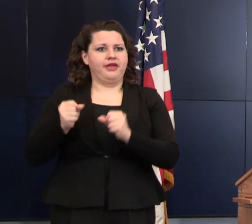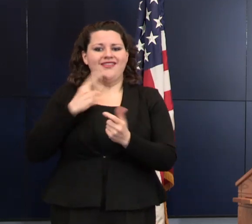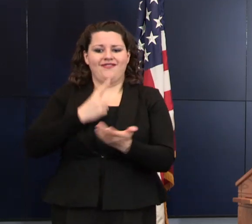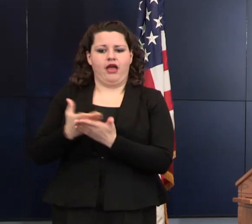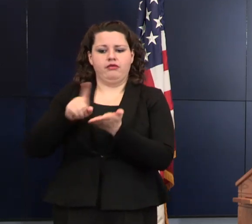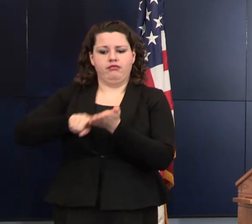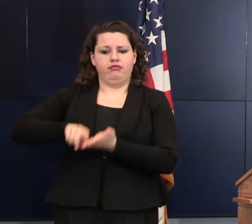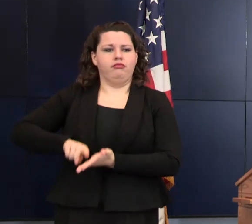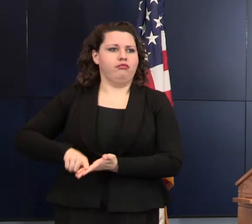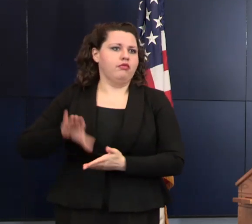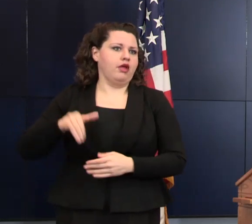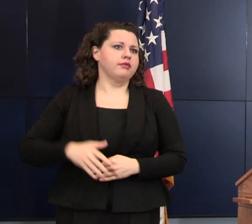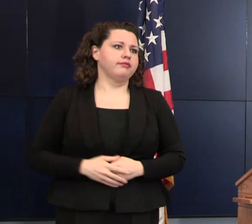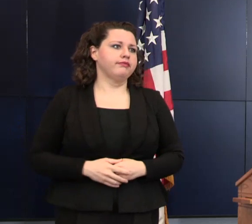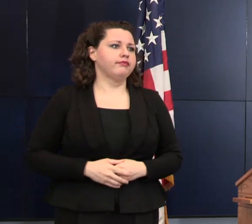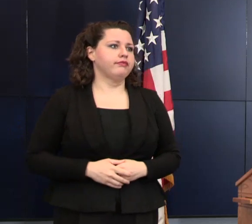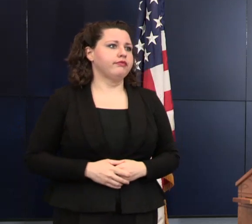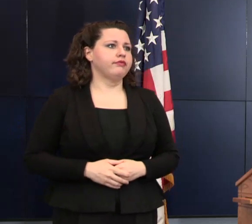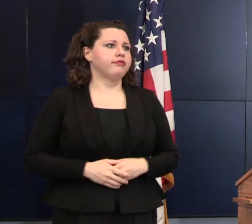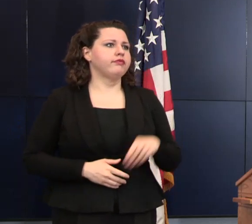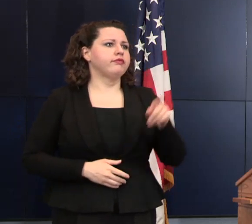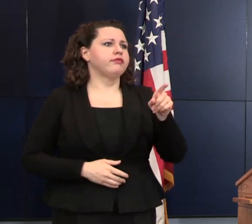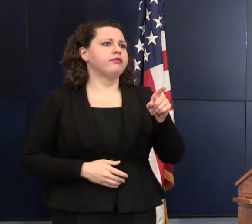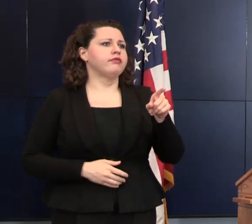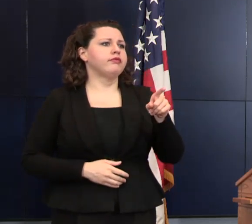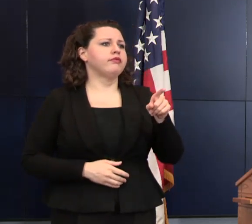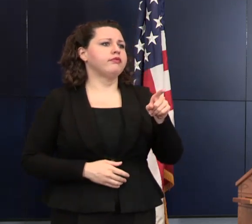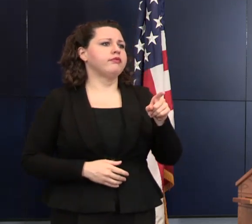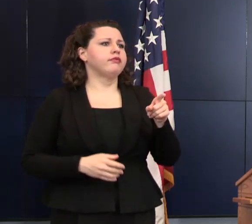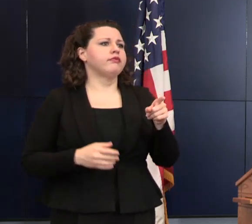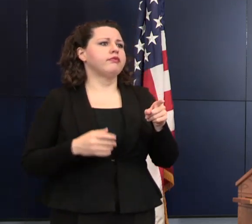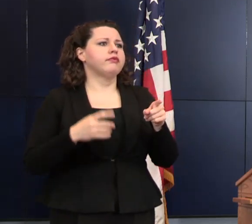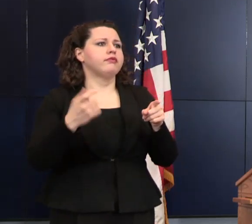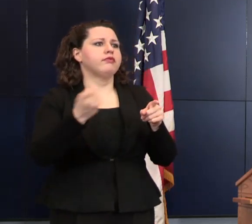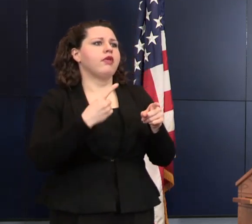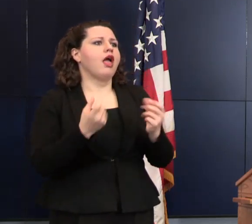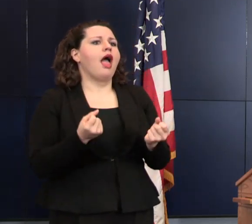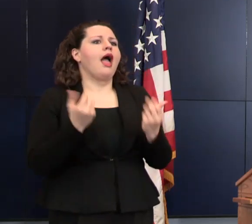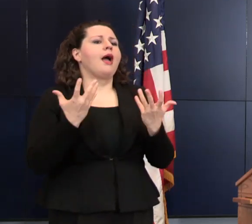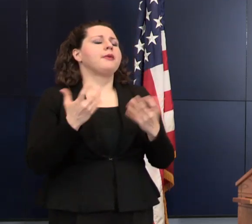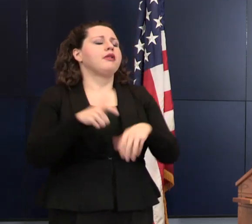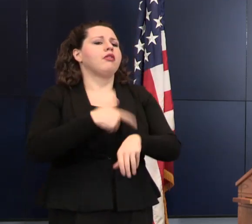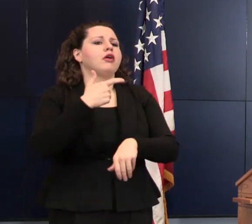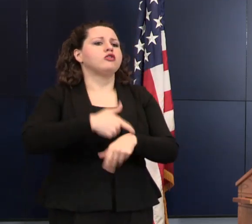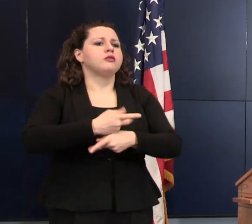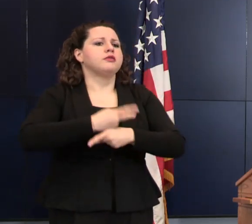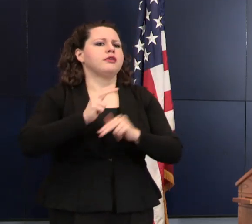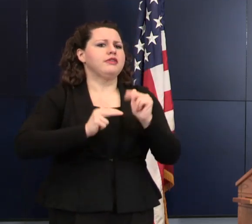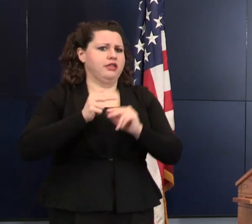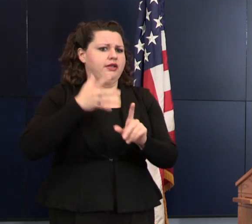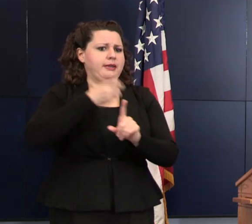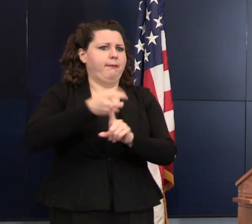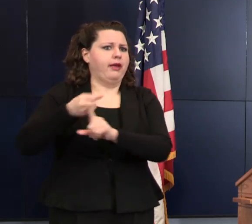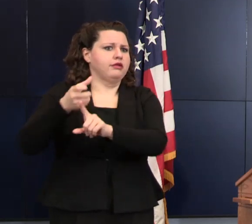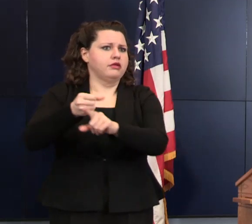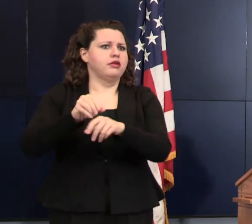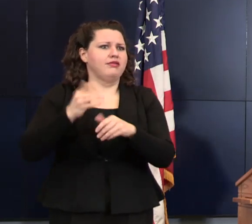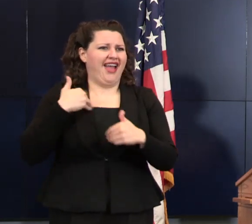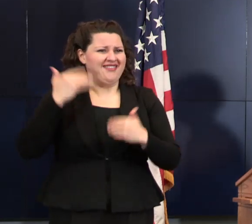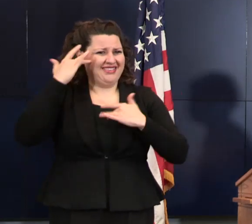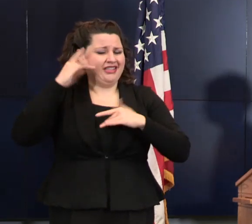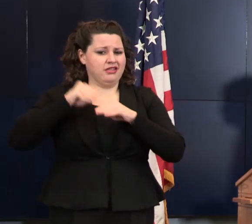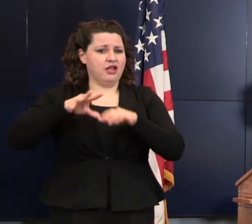fact-finding. Can you say how many long-term care facilities at this point are impacted and where those facilities are located